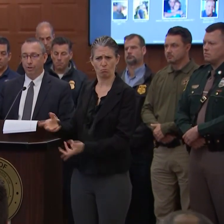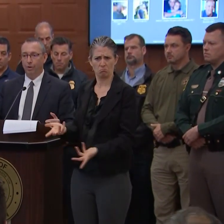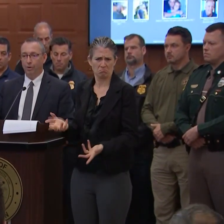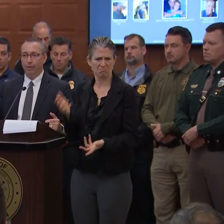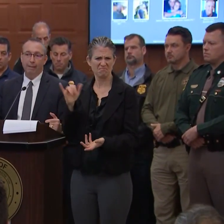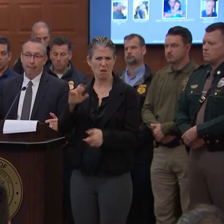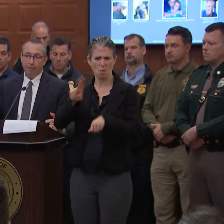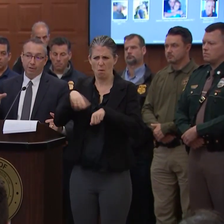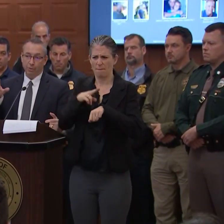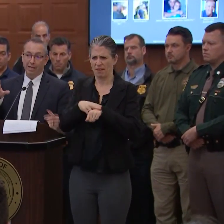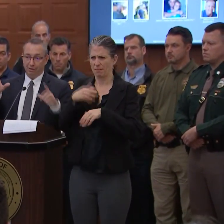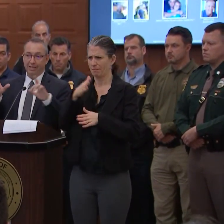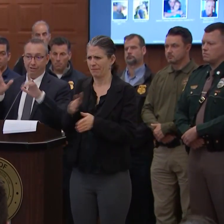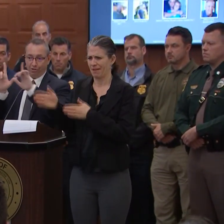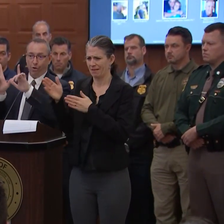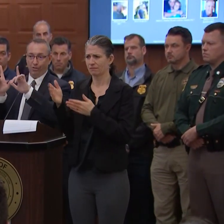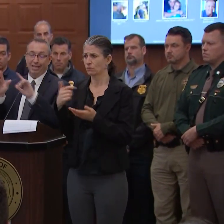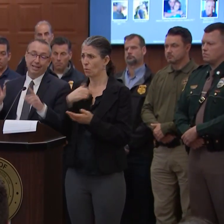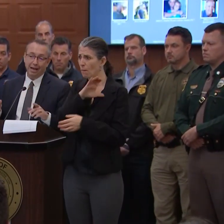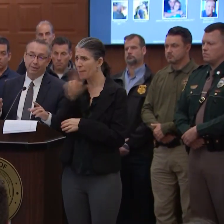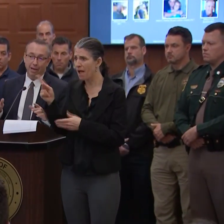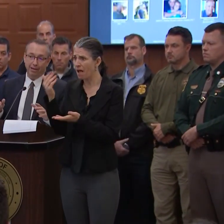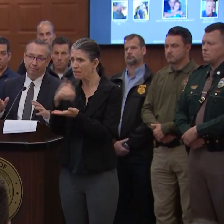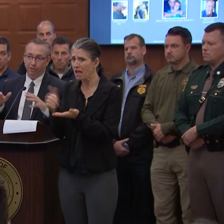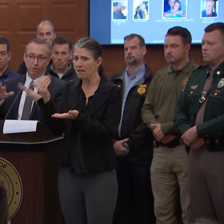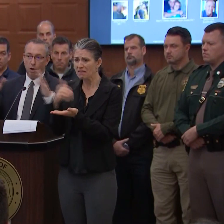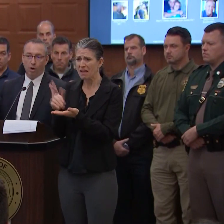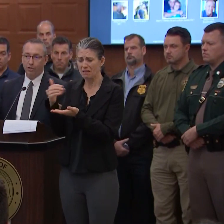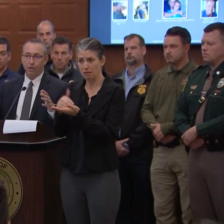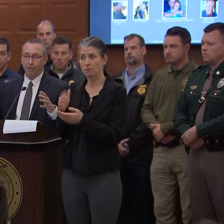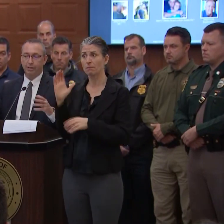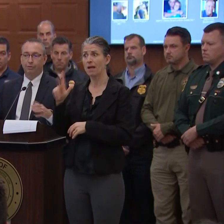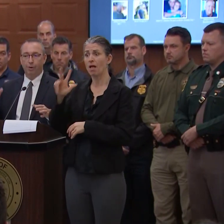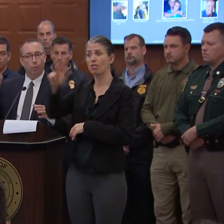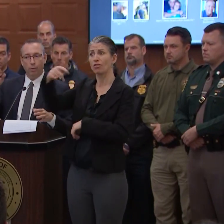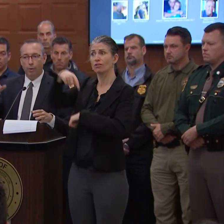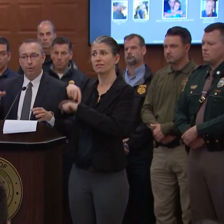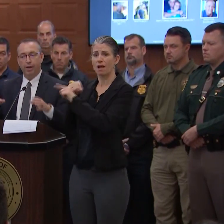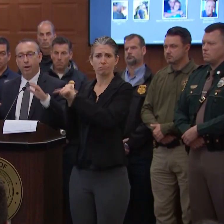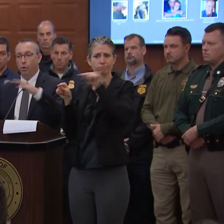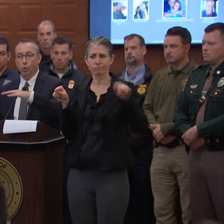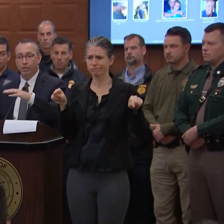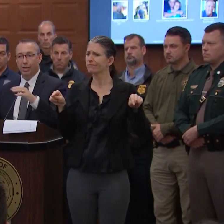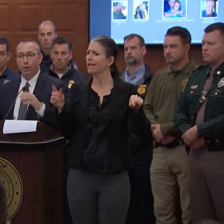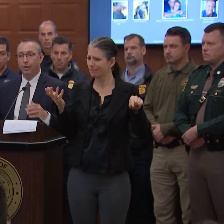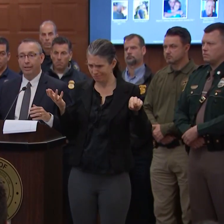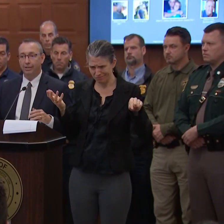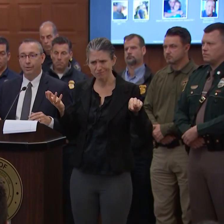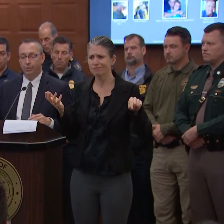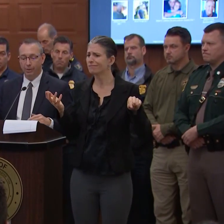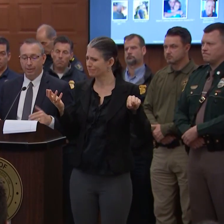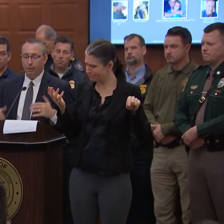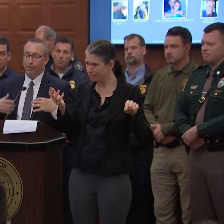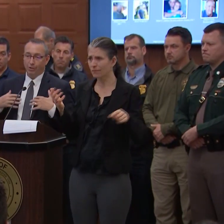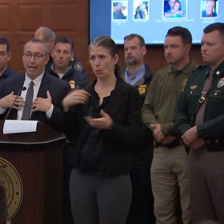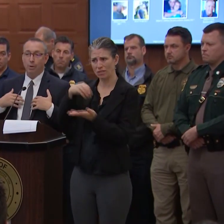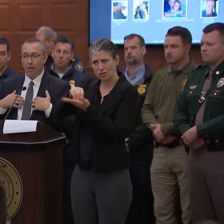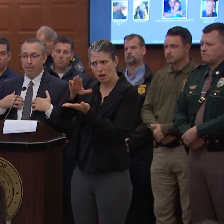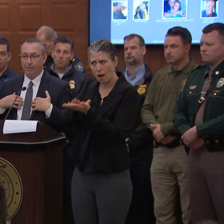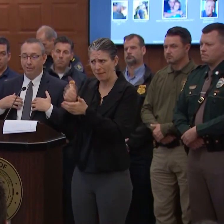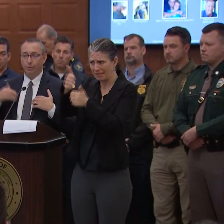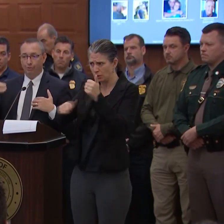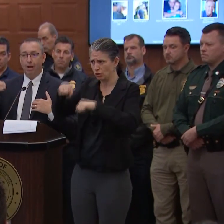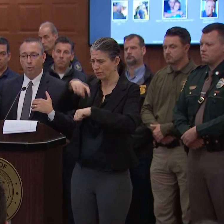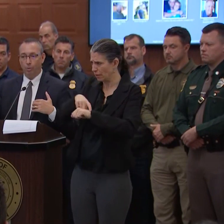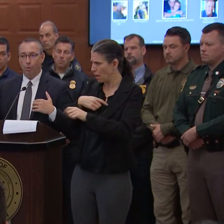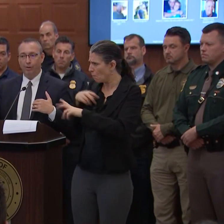follow-ups occurred. Because we had, again, searched and documented. There's logs and all this stuff about when we were there, who was there, what did they do, which allowed